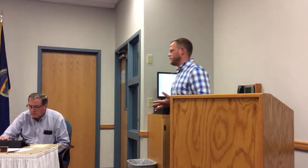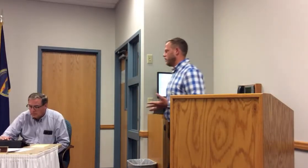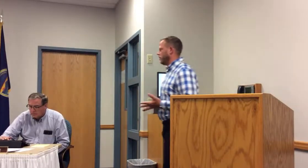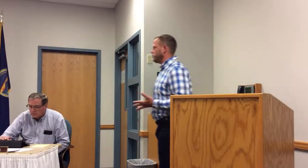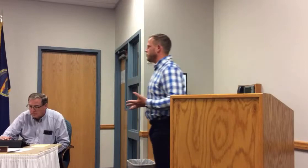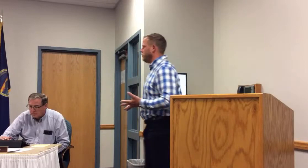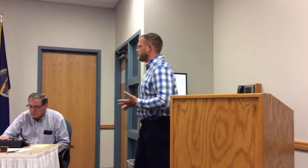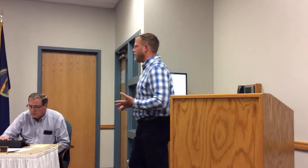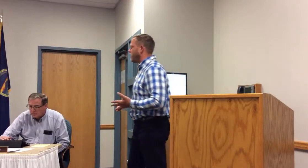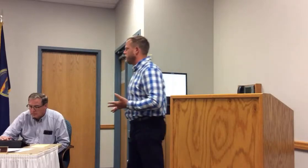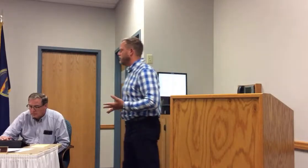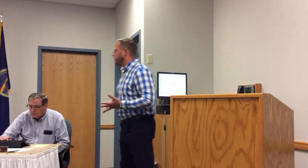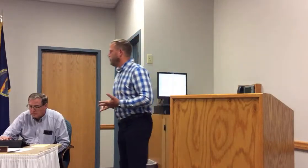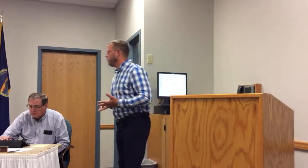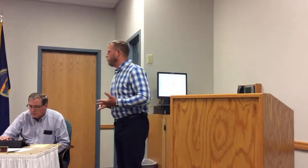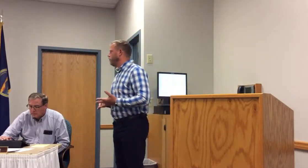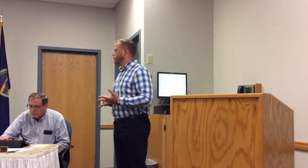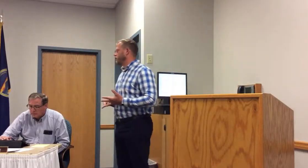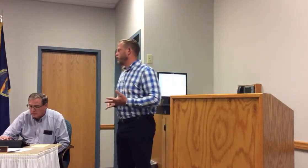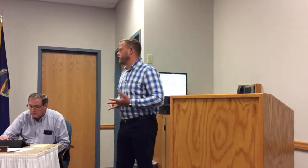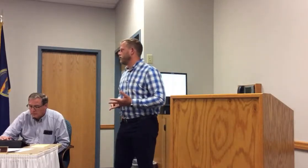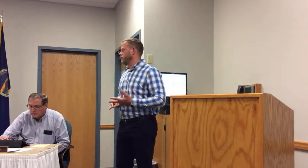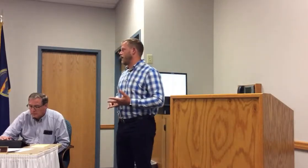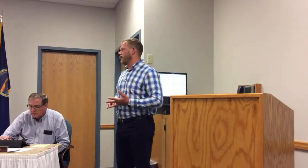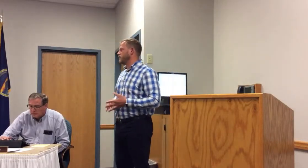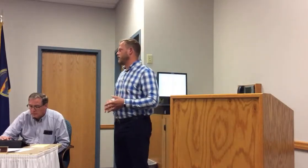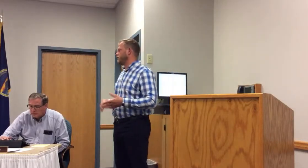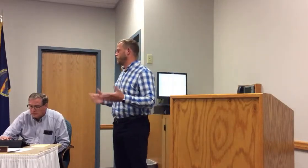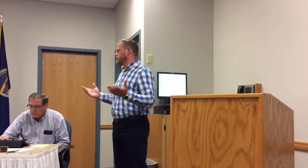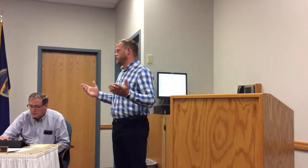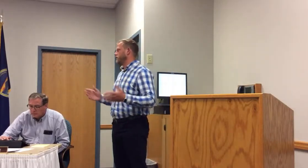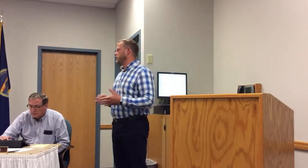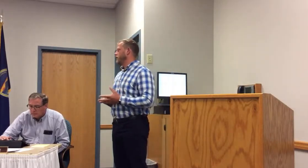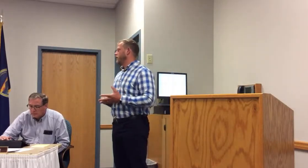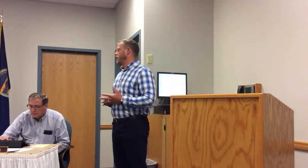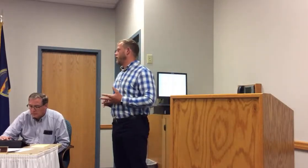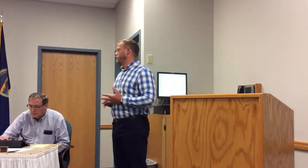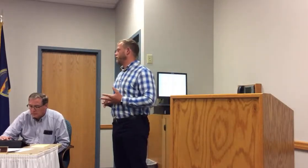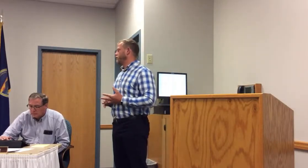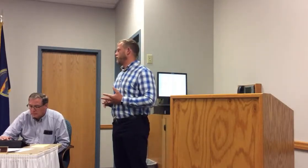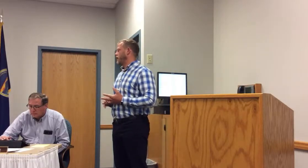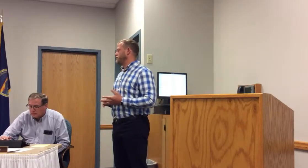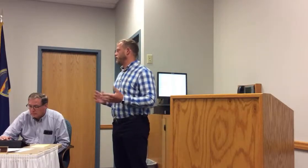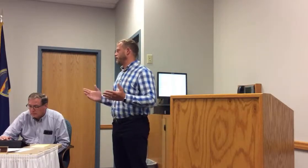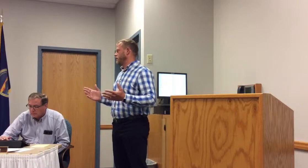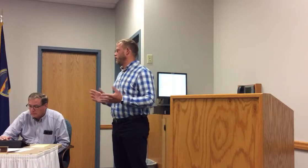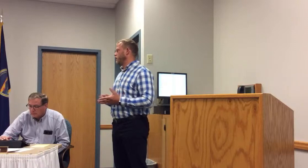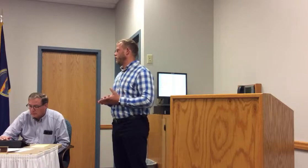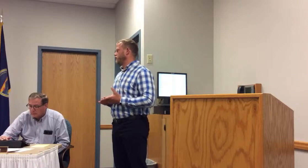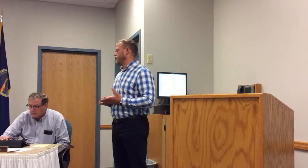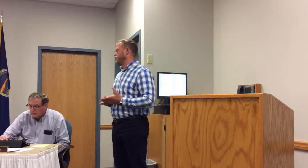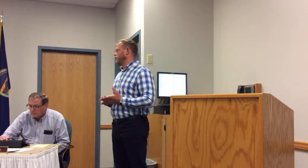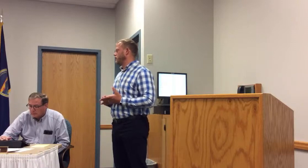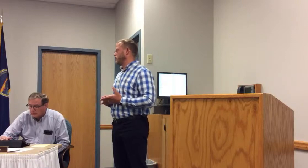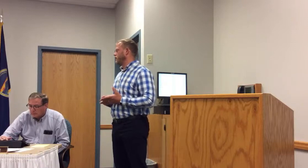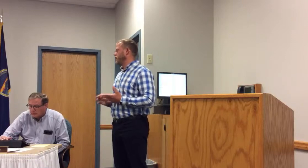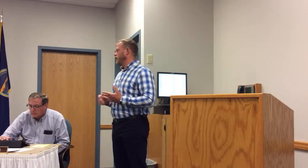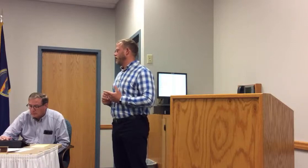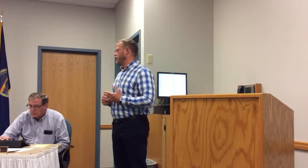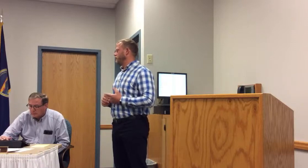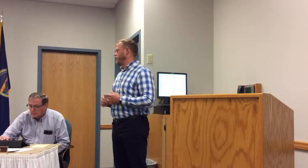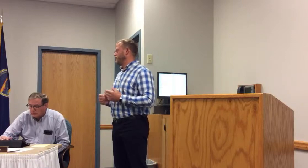We just started junior soccer with both our boys and girls soccer teams, which, as you guys know, with our